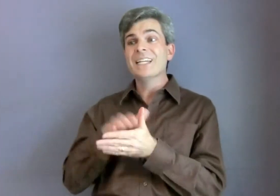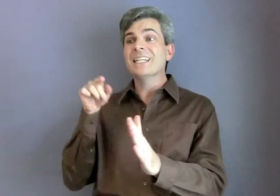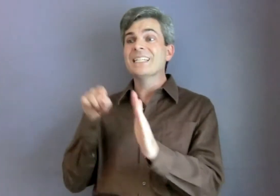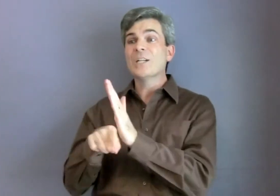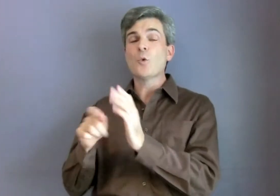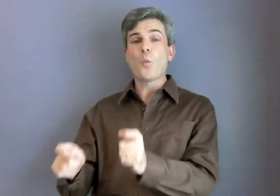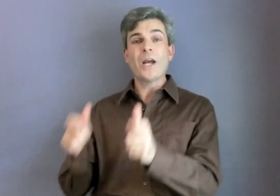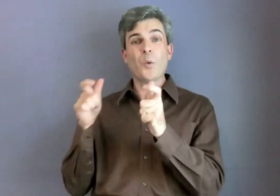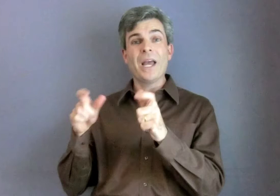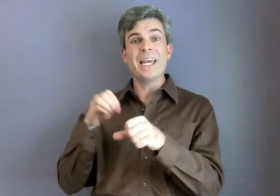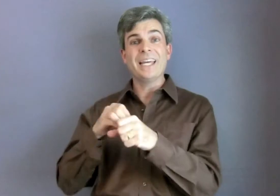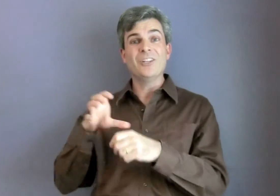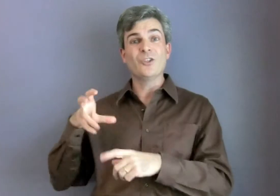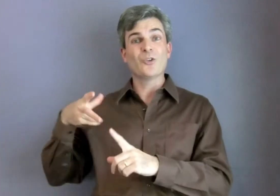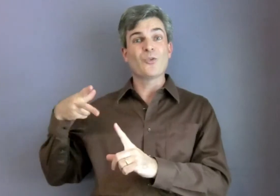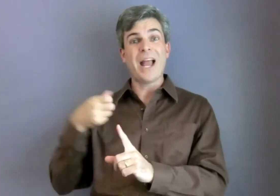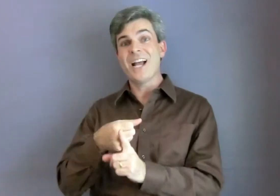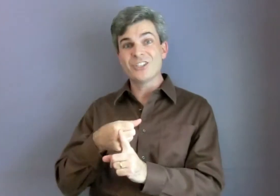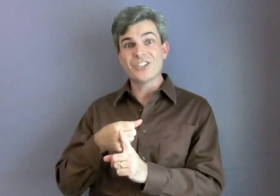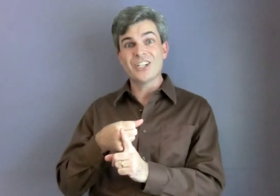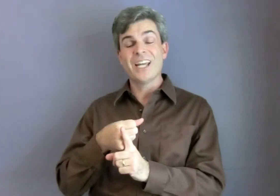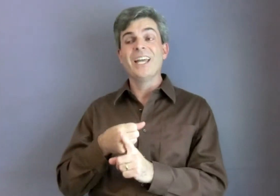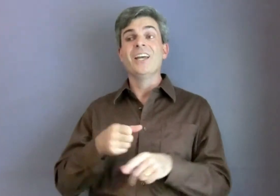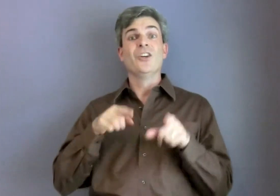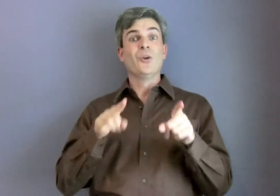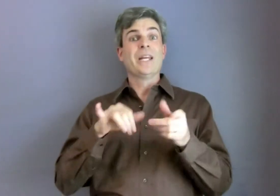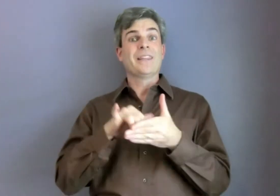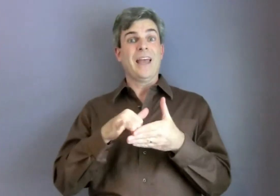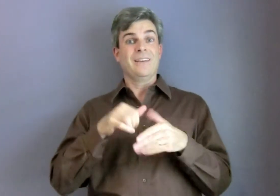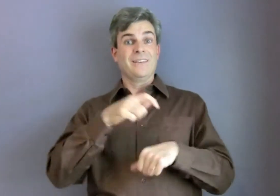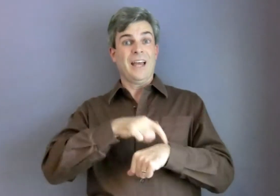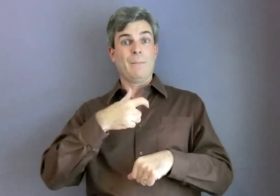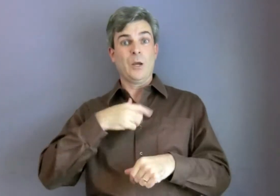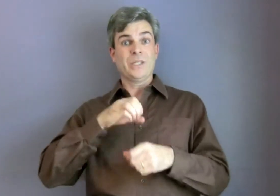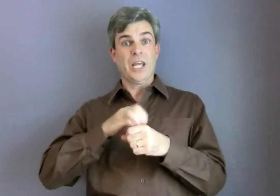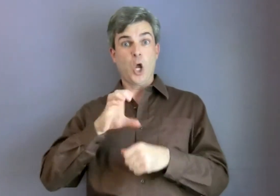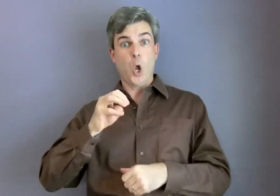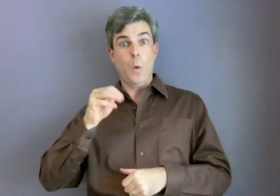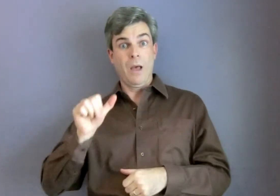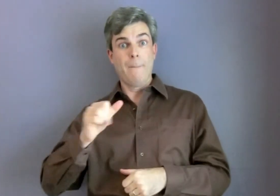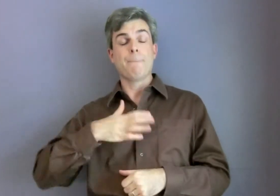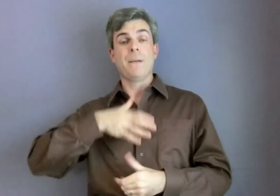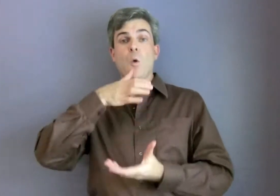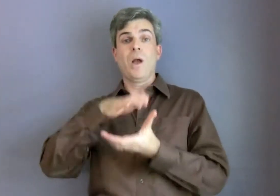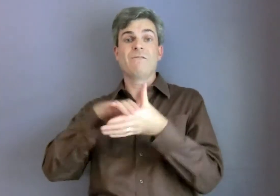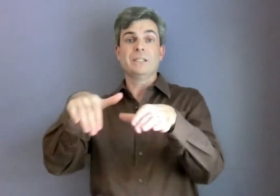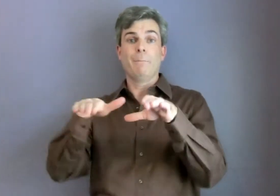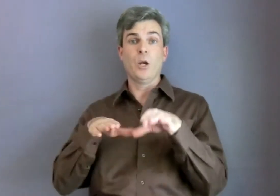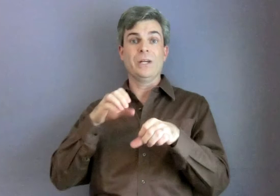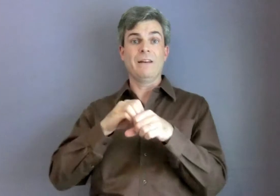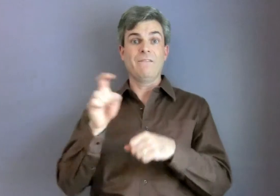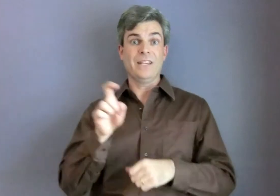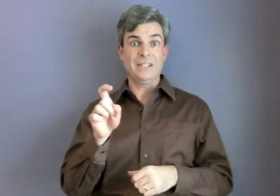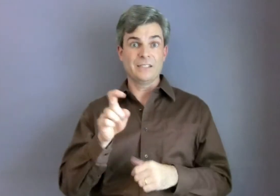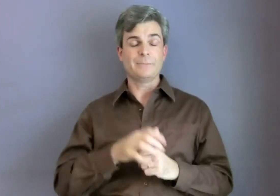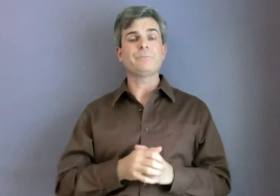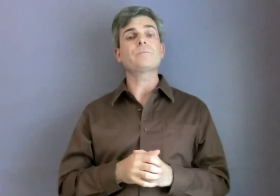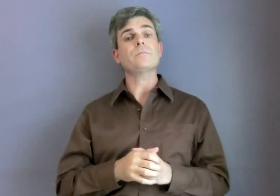in her hometown of Phoenix. Now, in the dark years that followed, I had to work out what remained for me if everything that made today special was